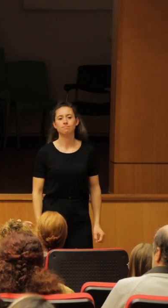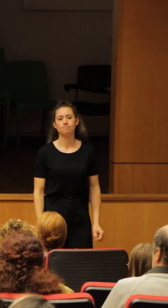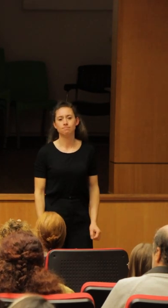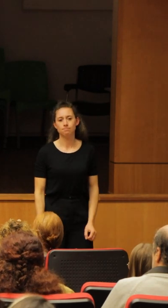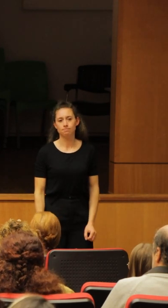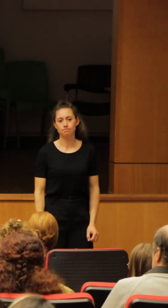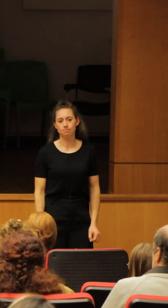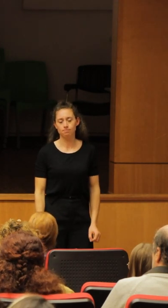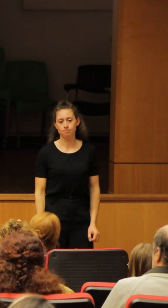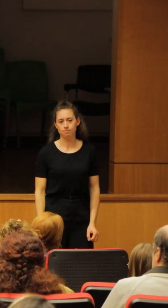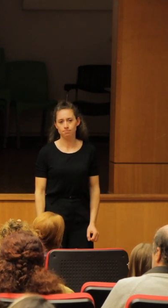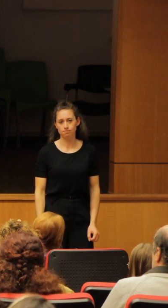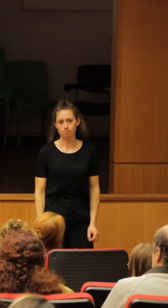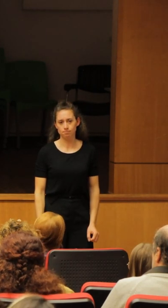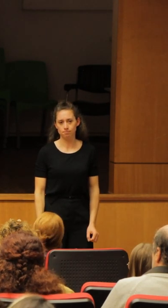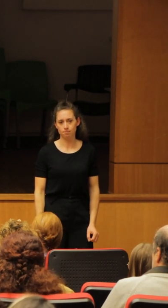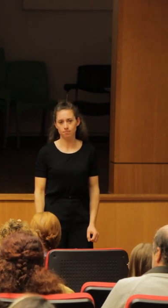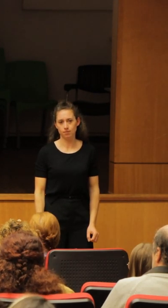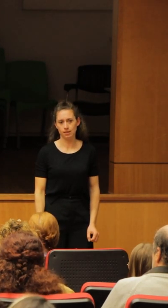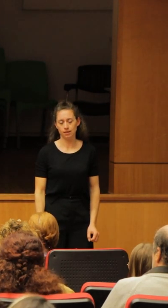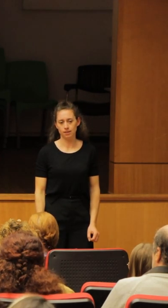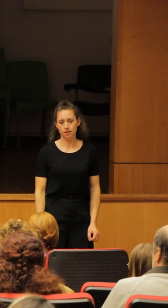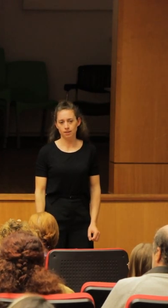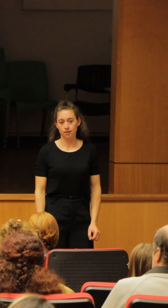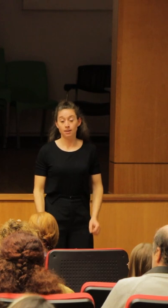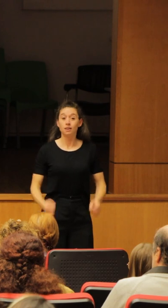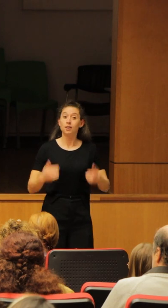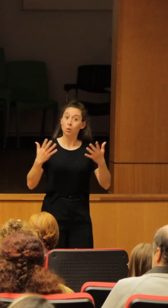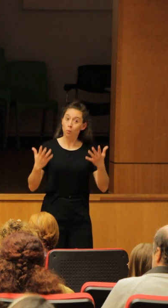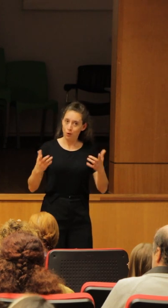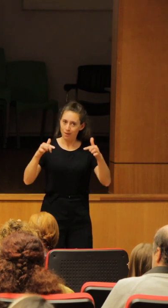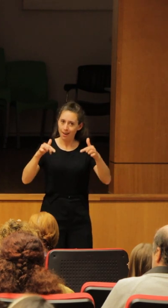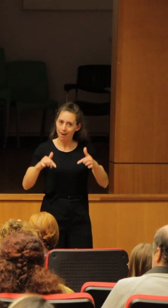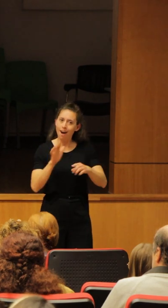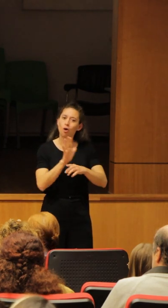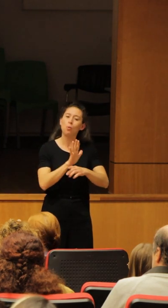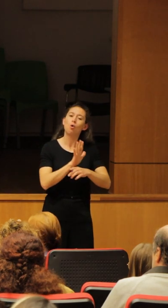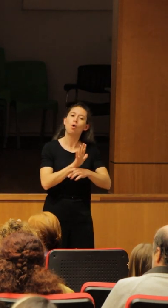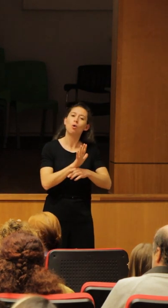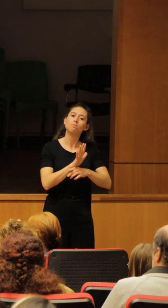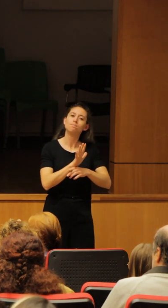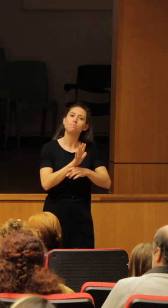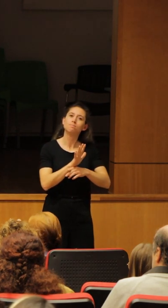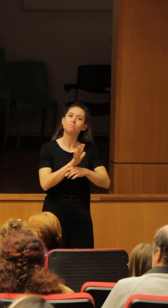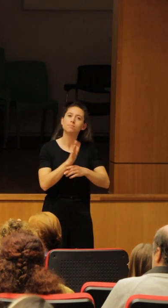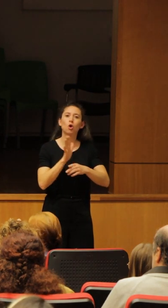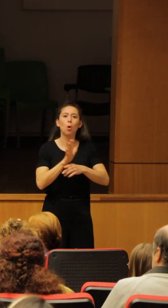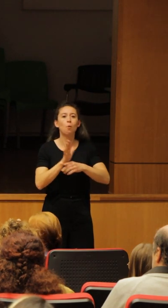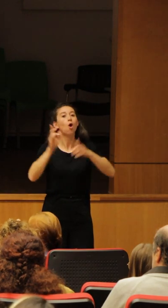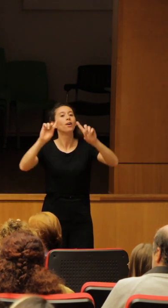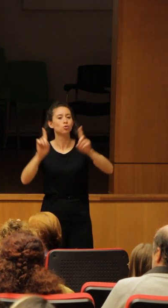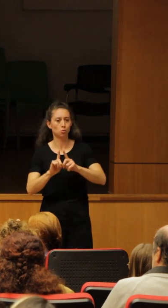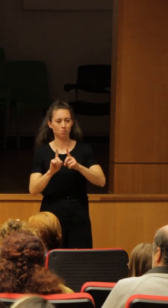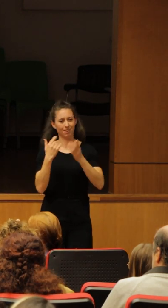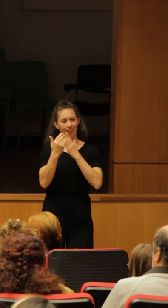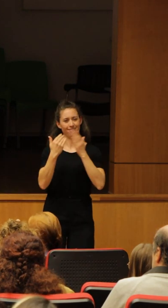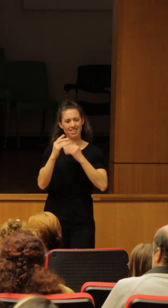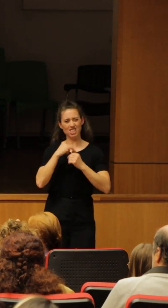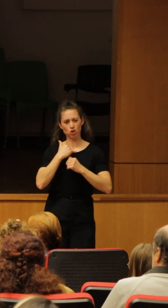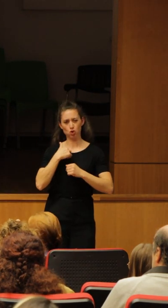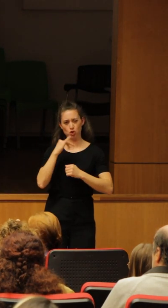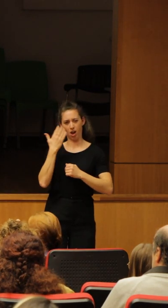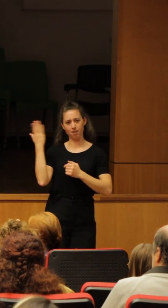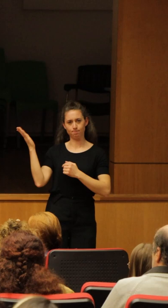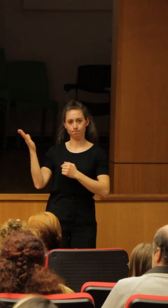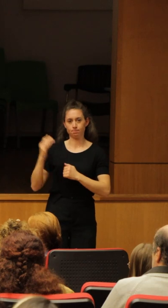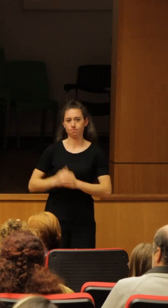is just to sum it up what I just talked about. Bueno, acá tenemos una especie de resumen de lo que he hablado. So